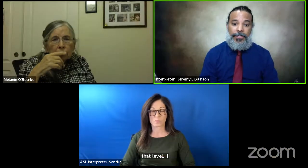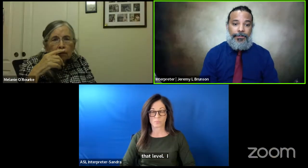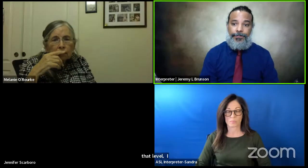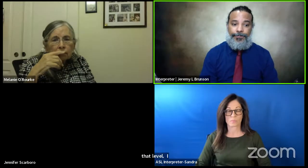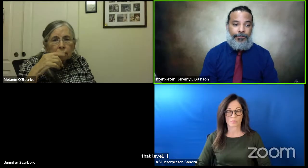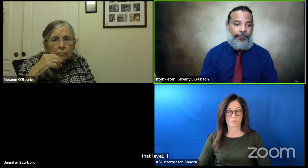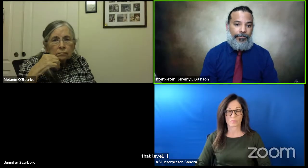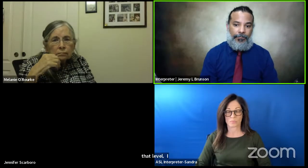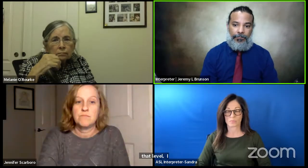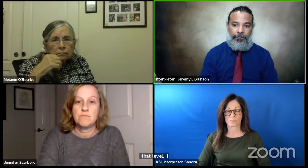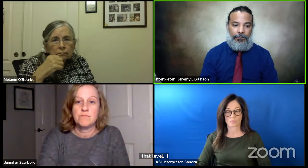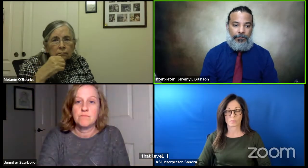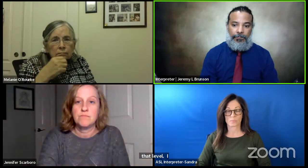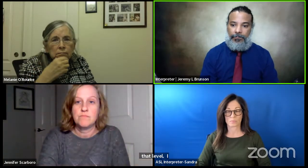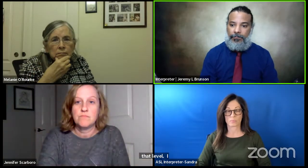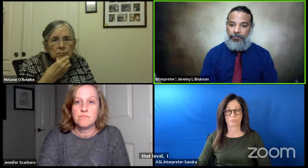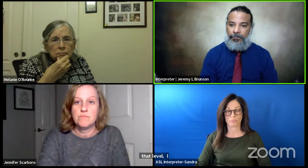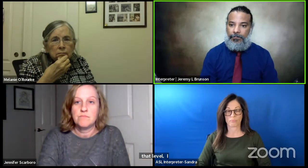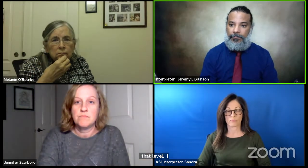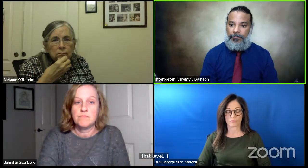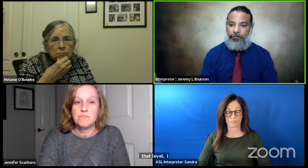disciplinary action.